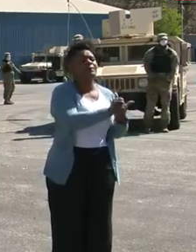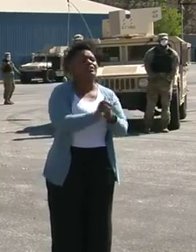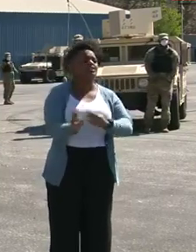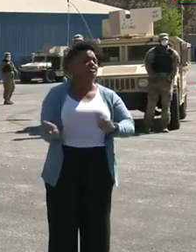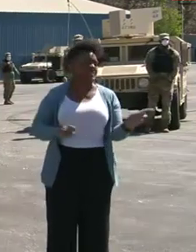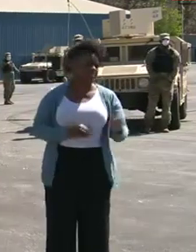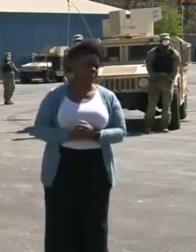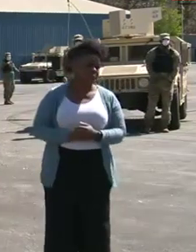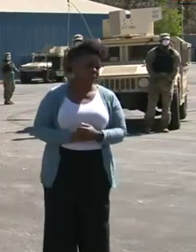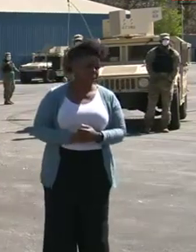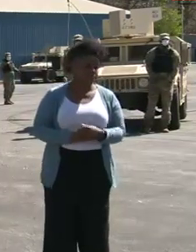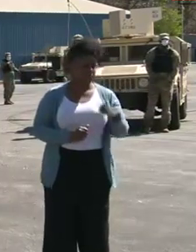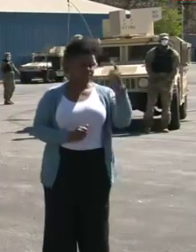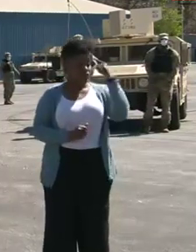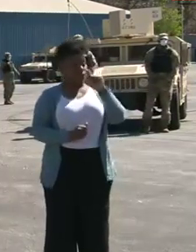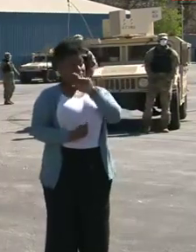different.